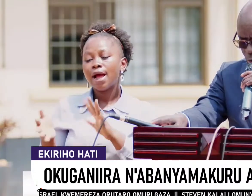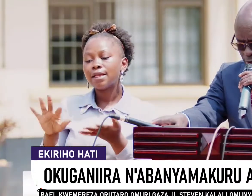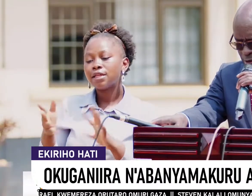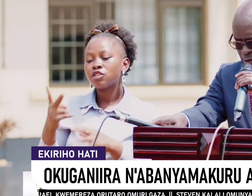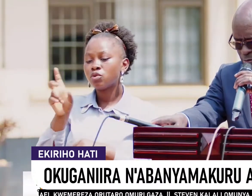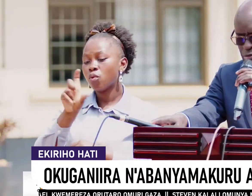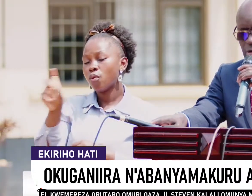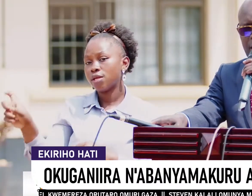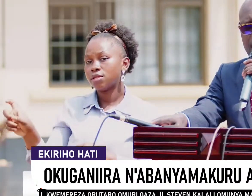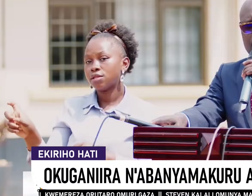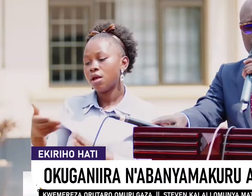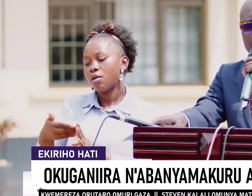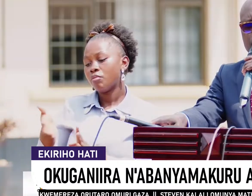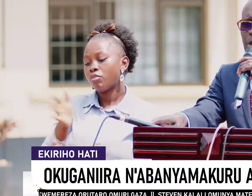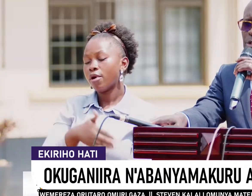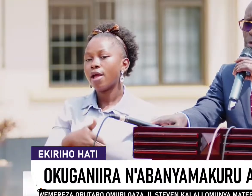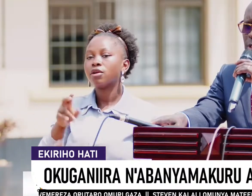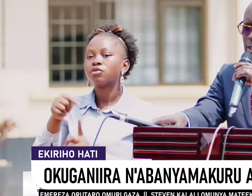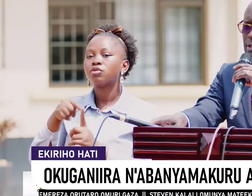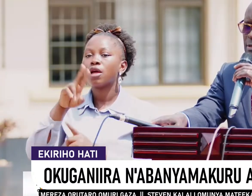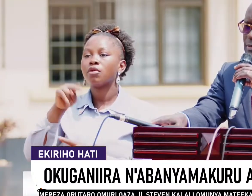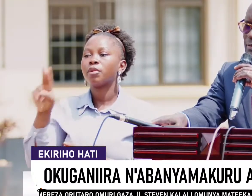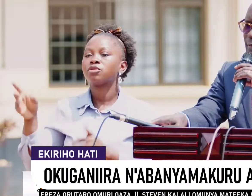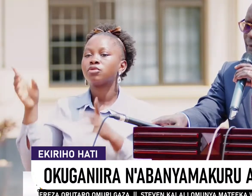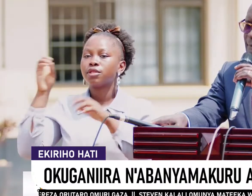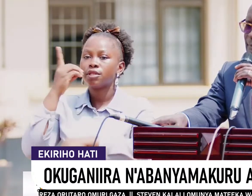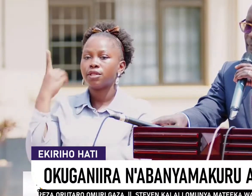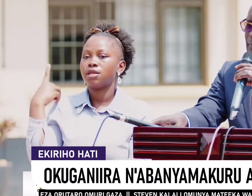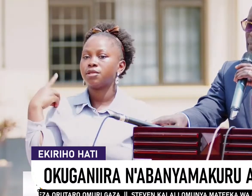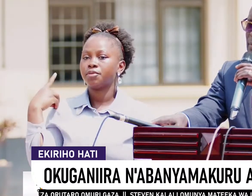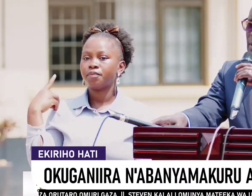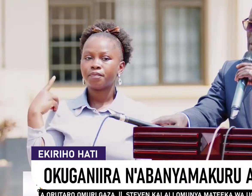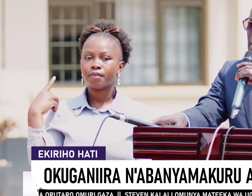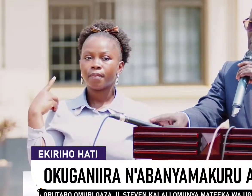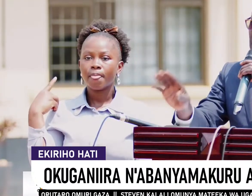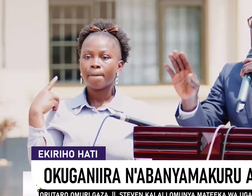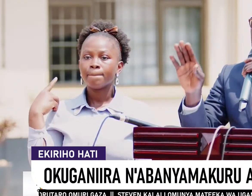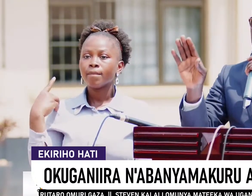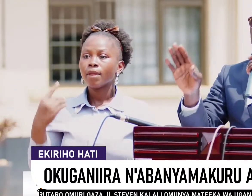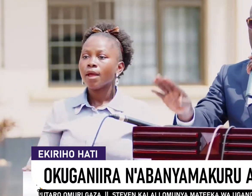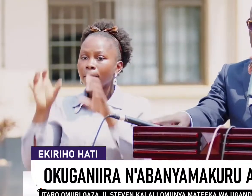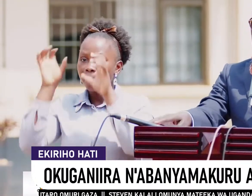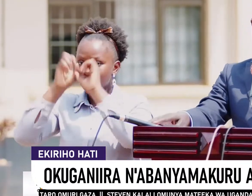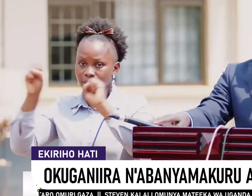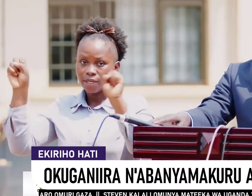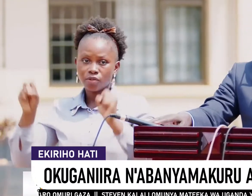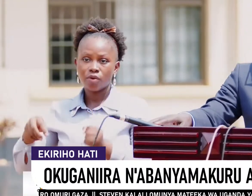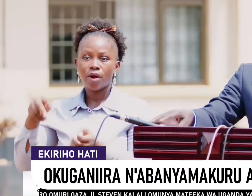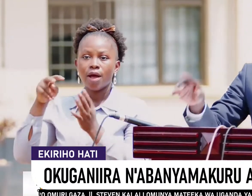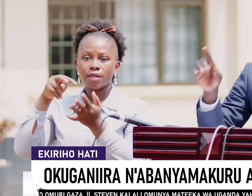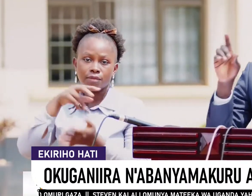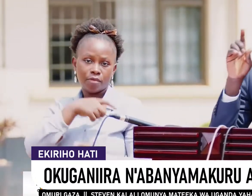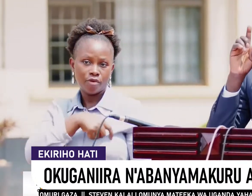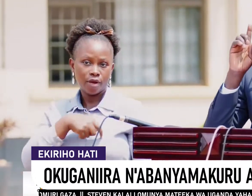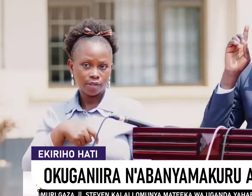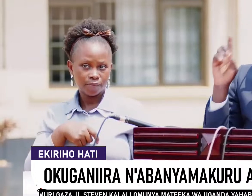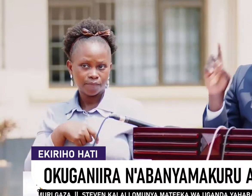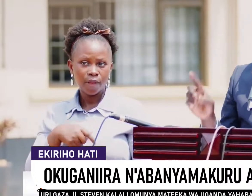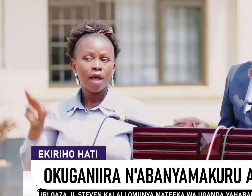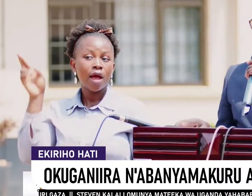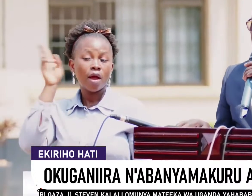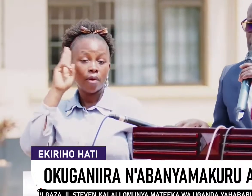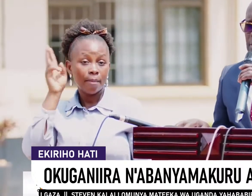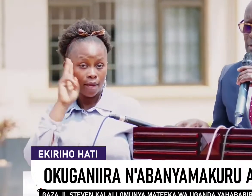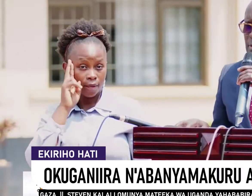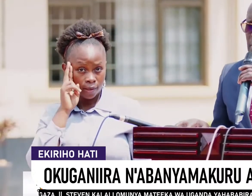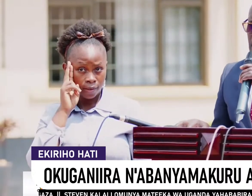least 2 weeks prior to the nomination date. The presidential aspirants are